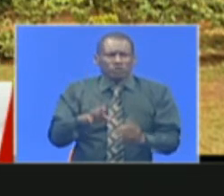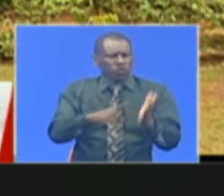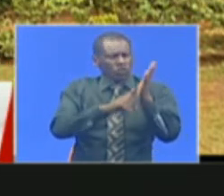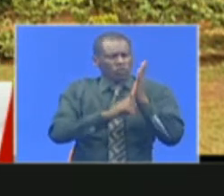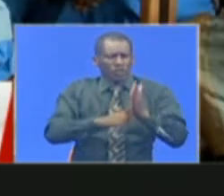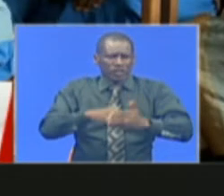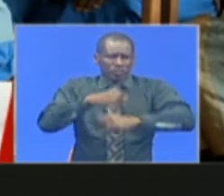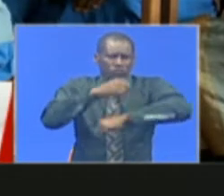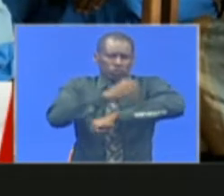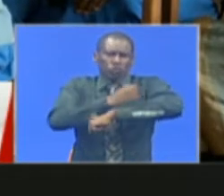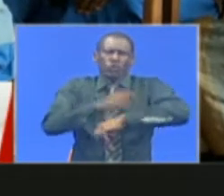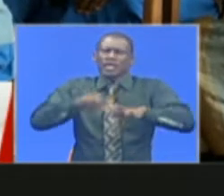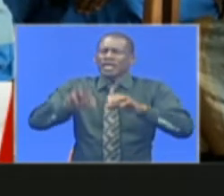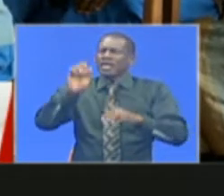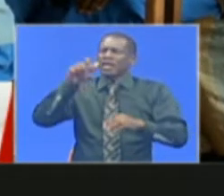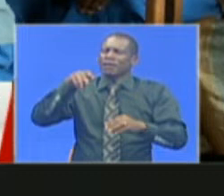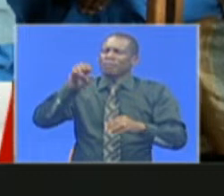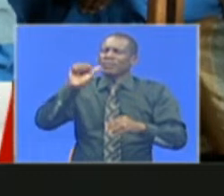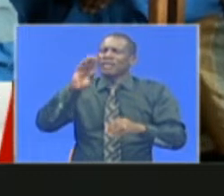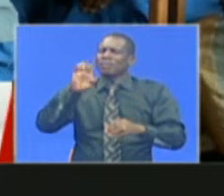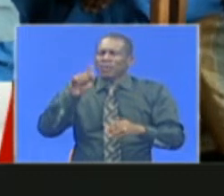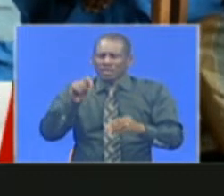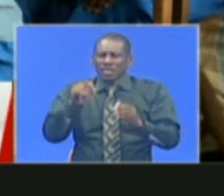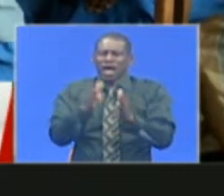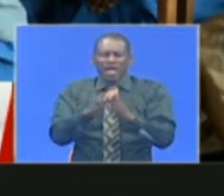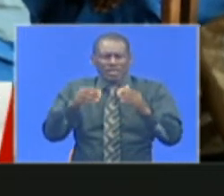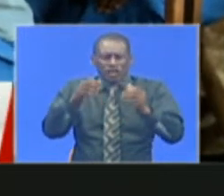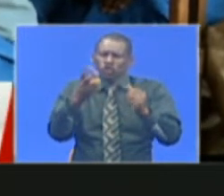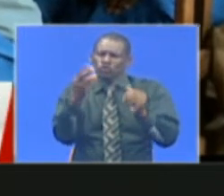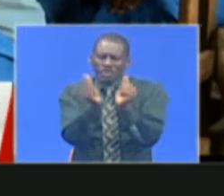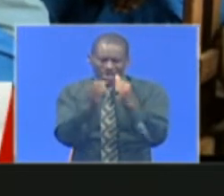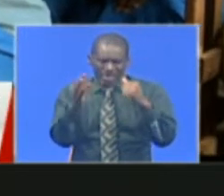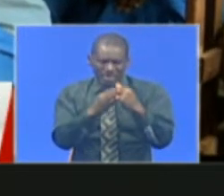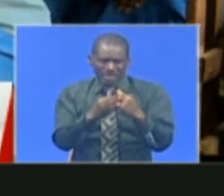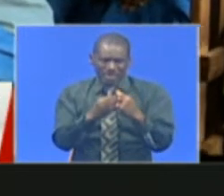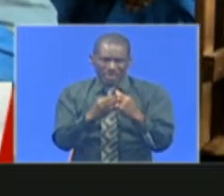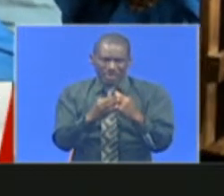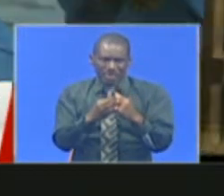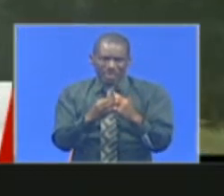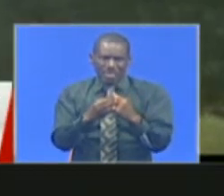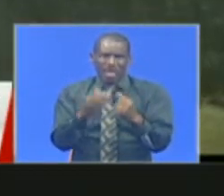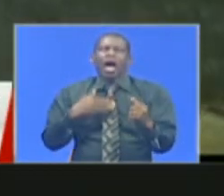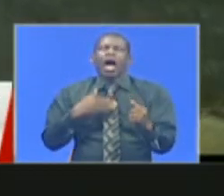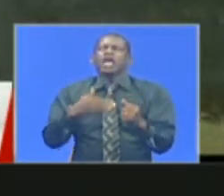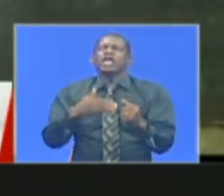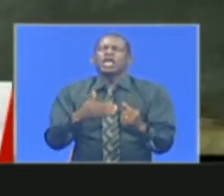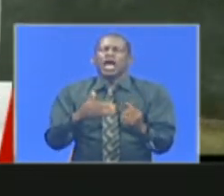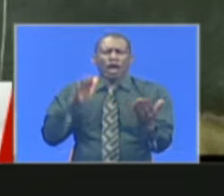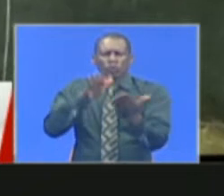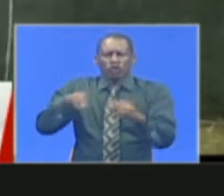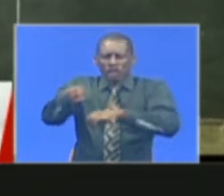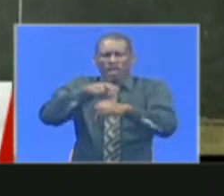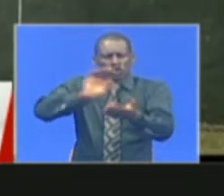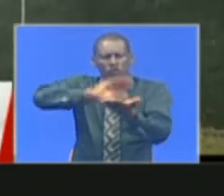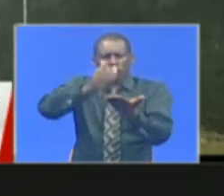School for the Deaf. That is 2018. I approached National Fund for the Disabled of